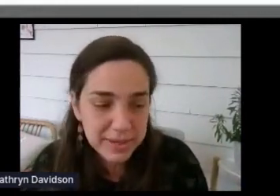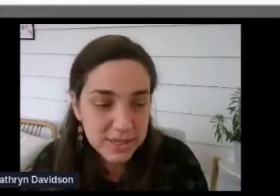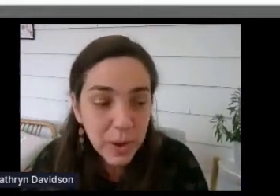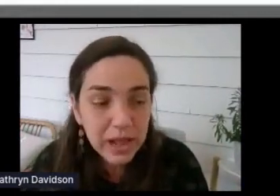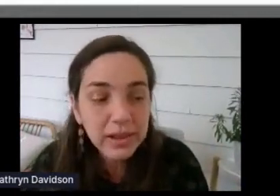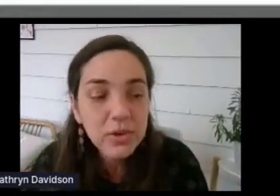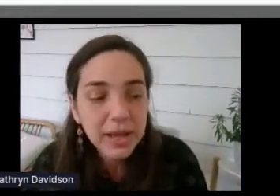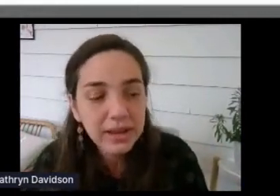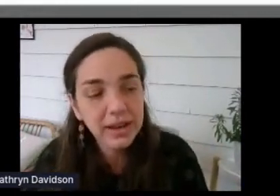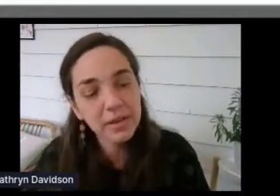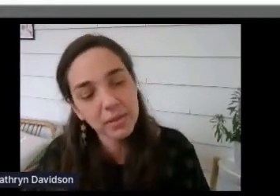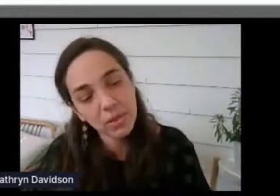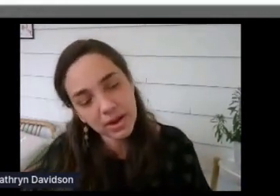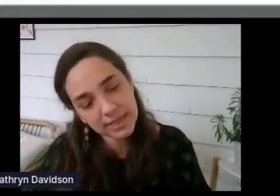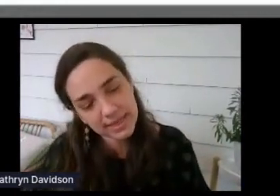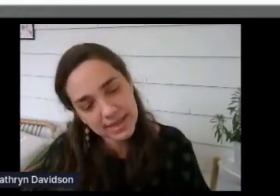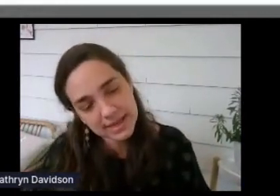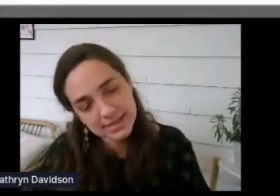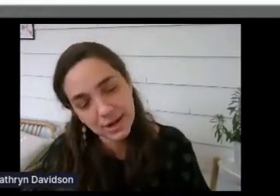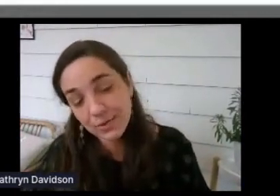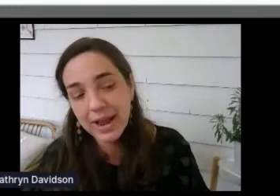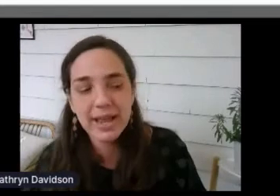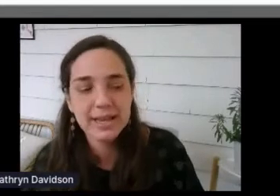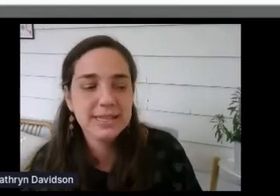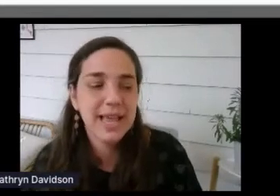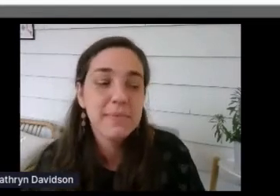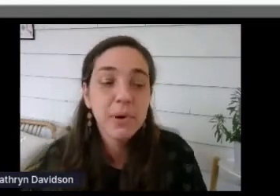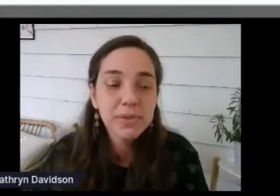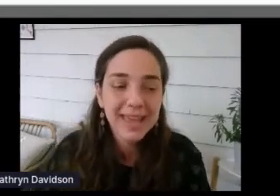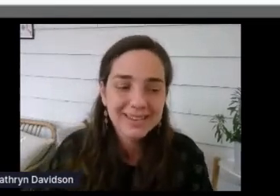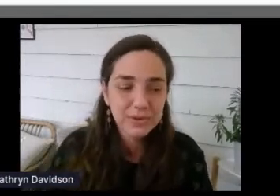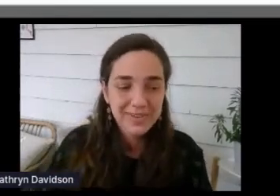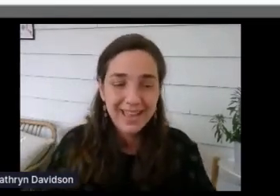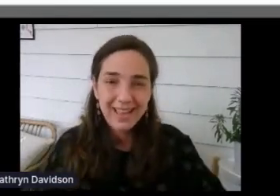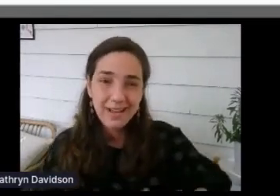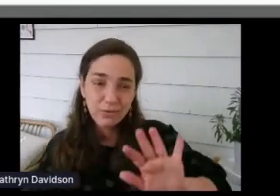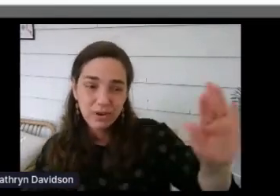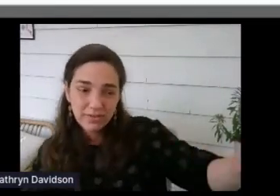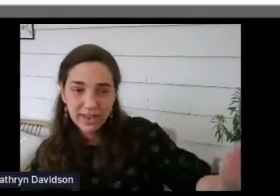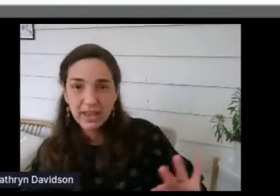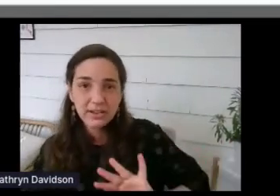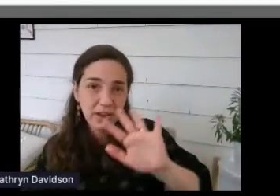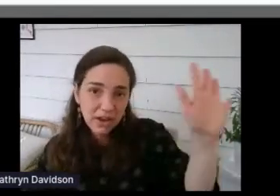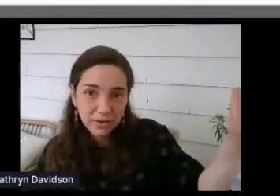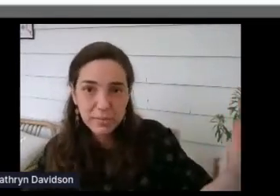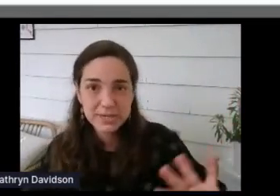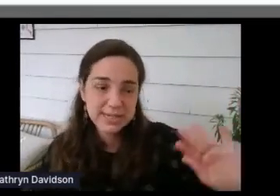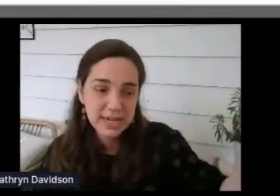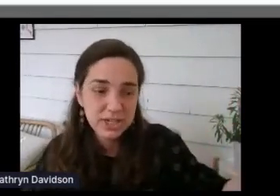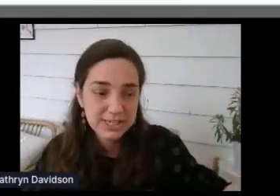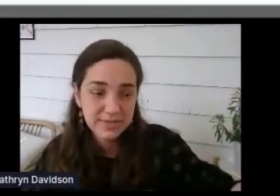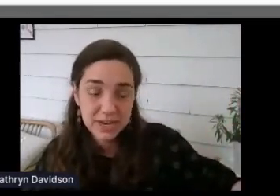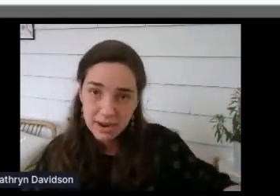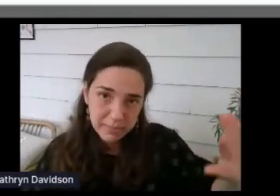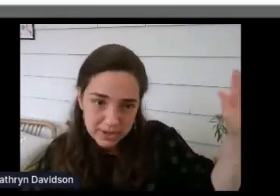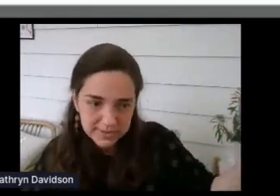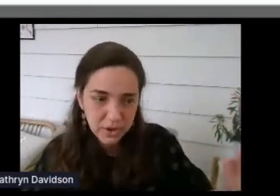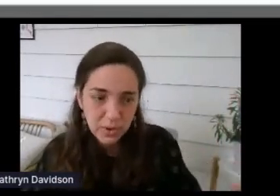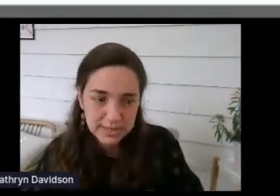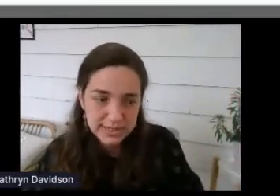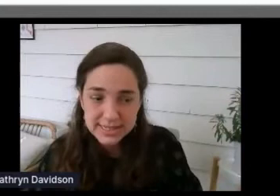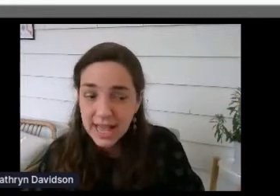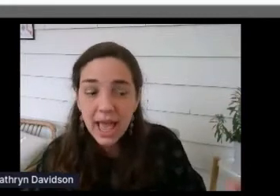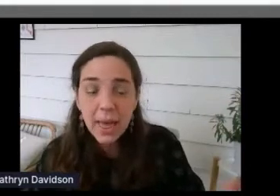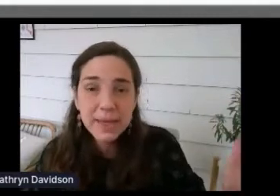evolutionary development as well, you can look at these arrays and both get sort of rough analog representations of the numbers,